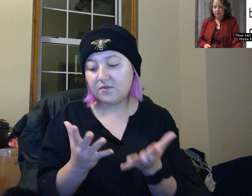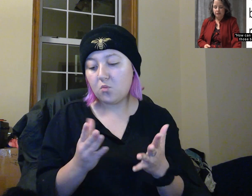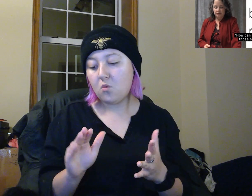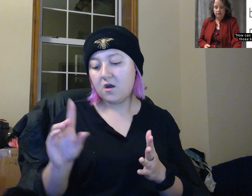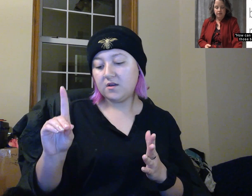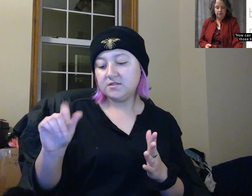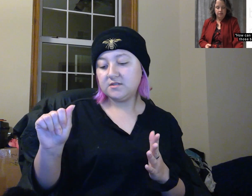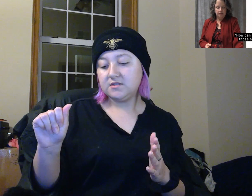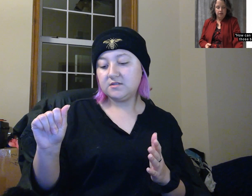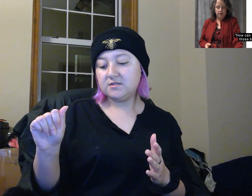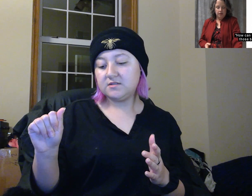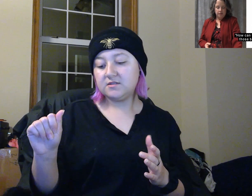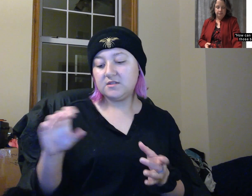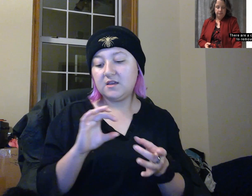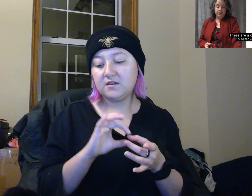those barriers.